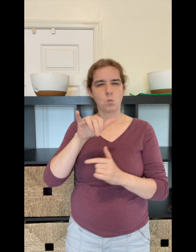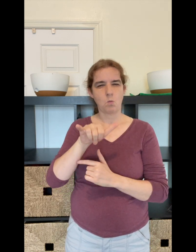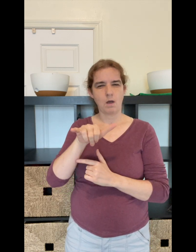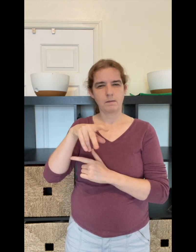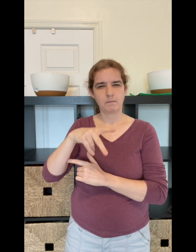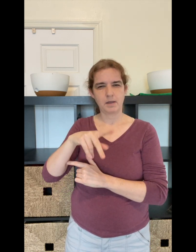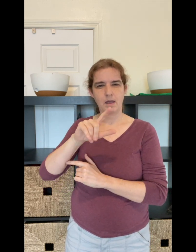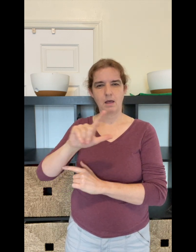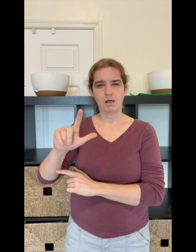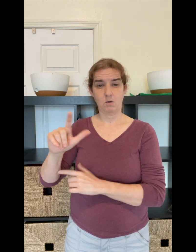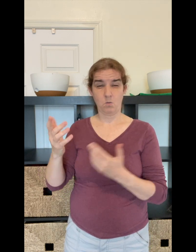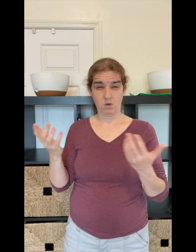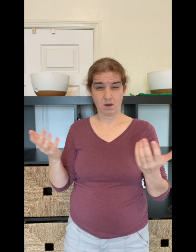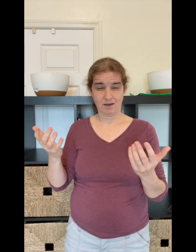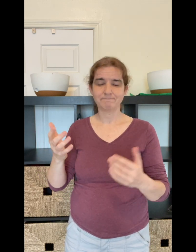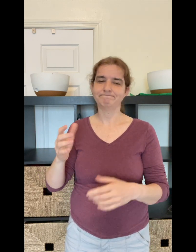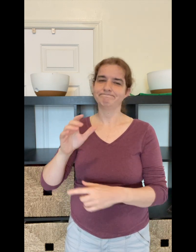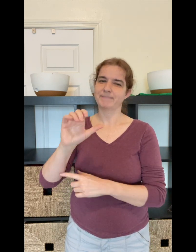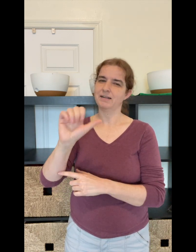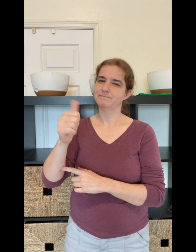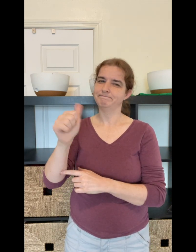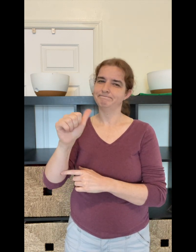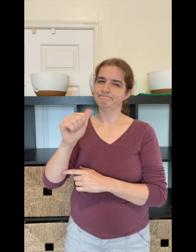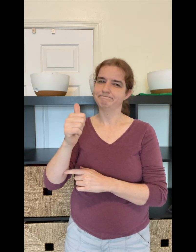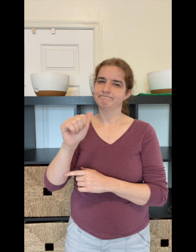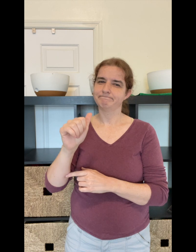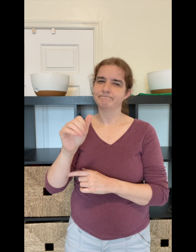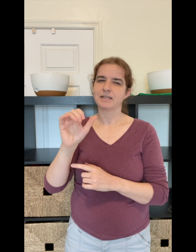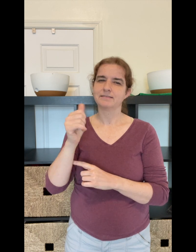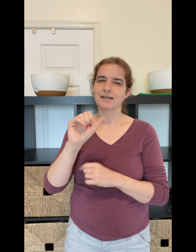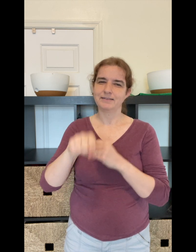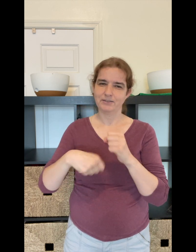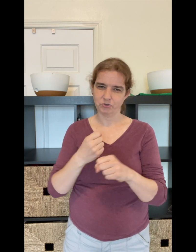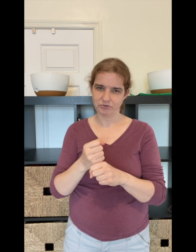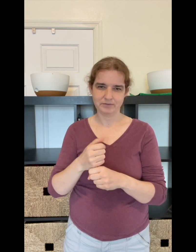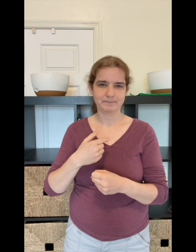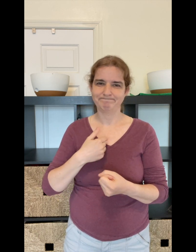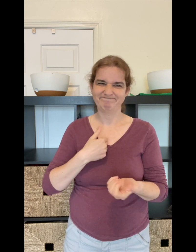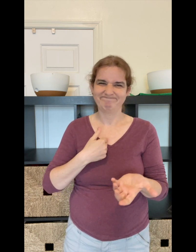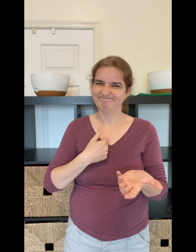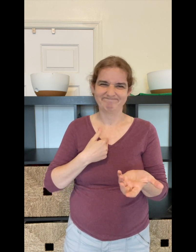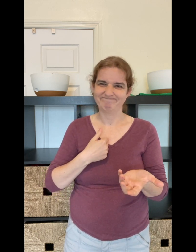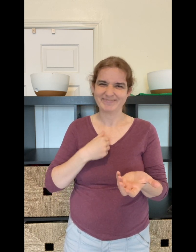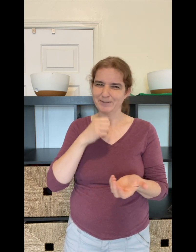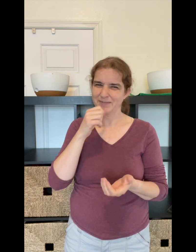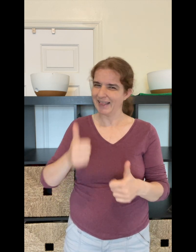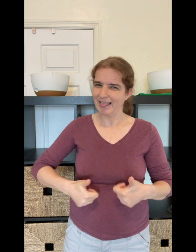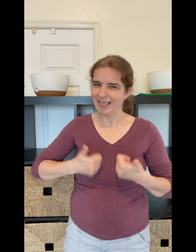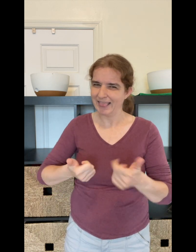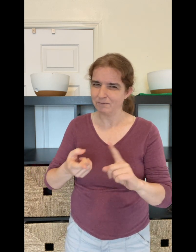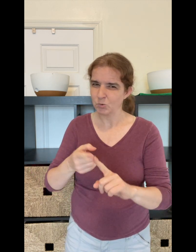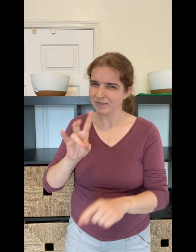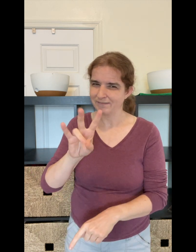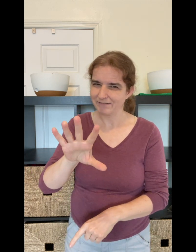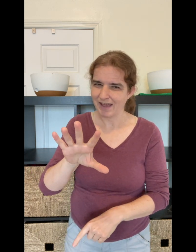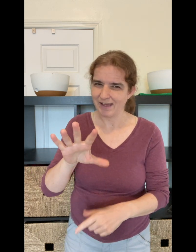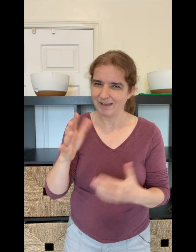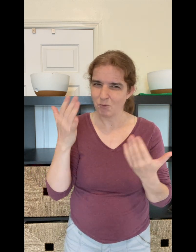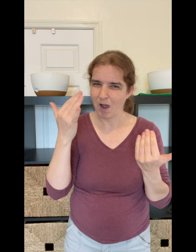So that would mean YPLL is 10 years that I don't get to live. I don't get to